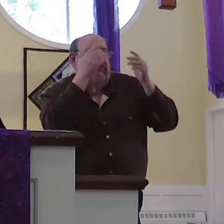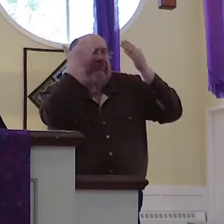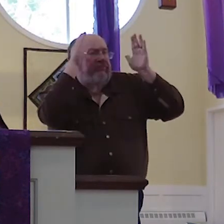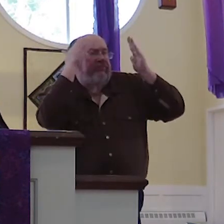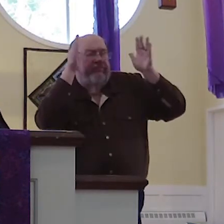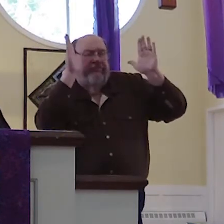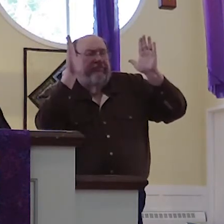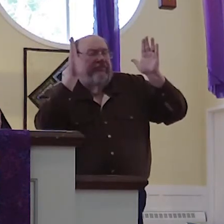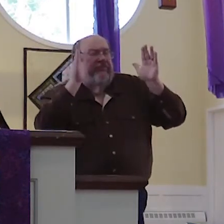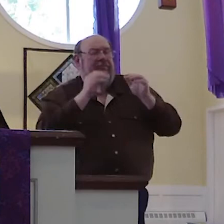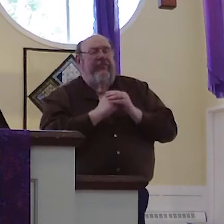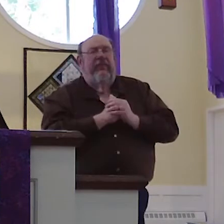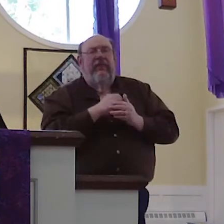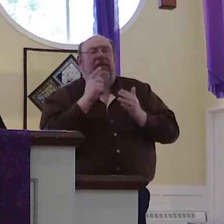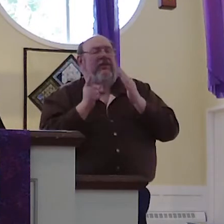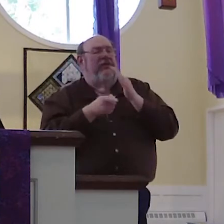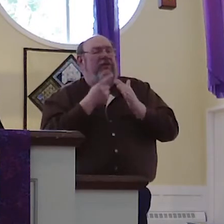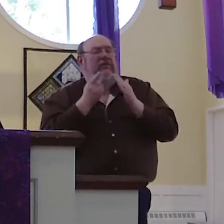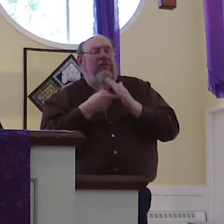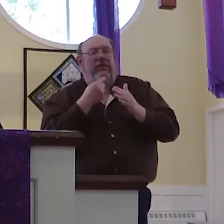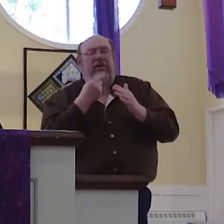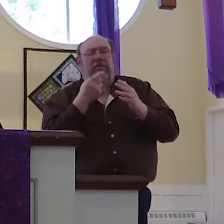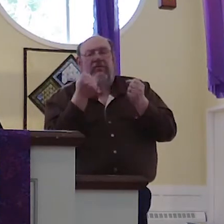Sometimes words can escape you.